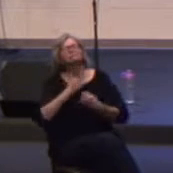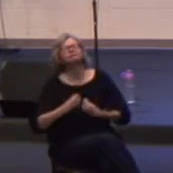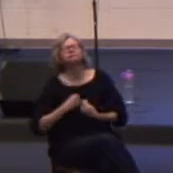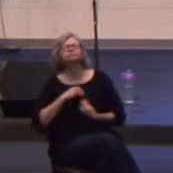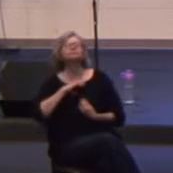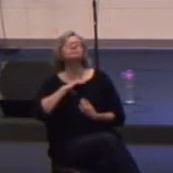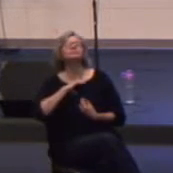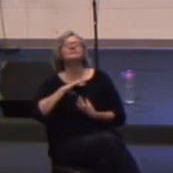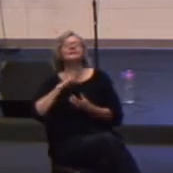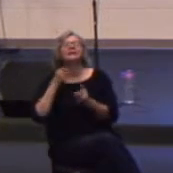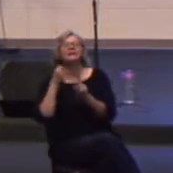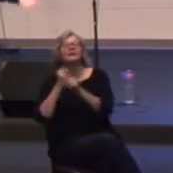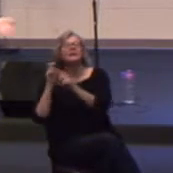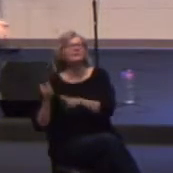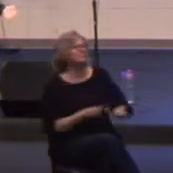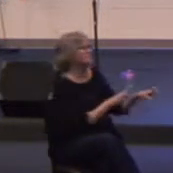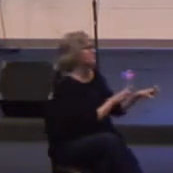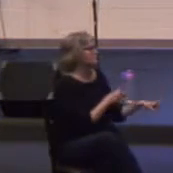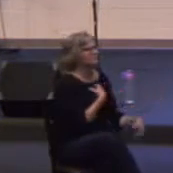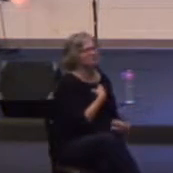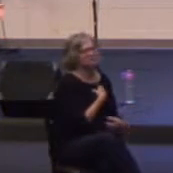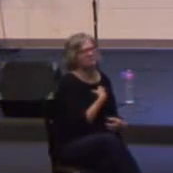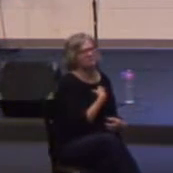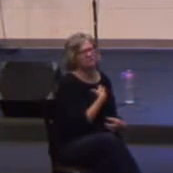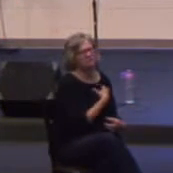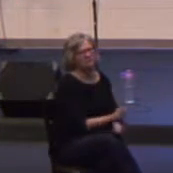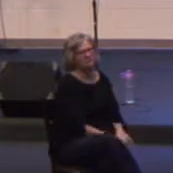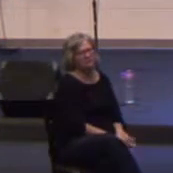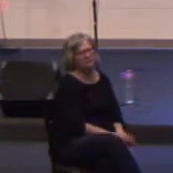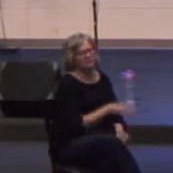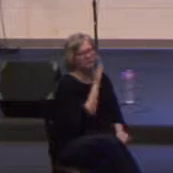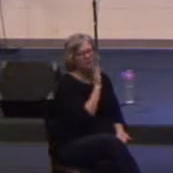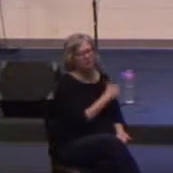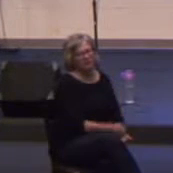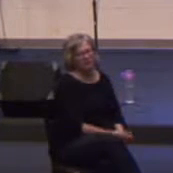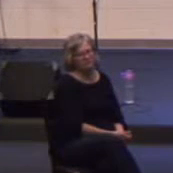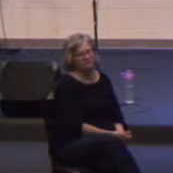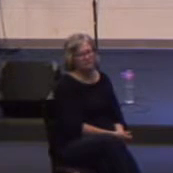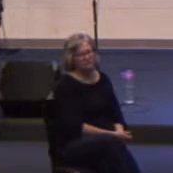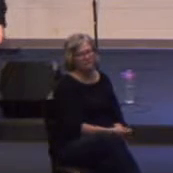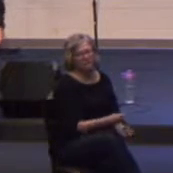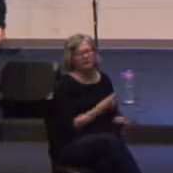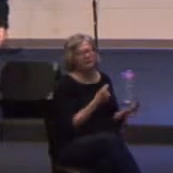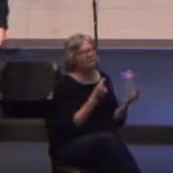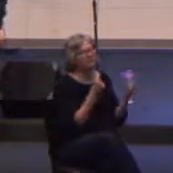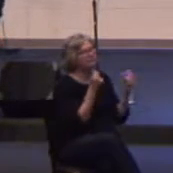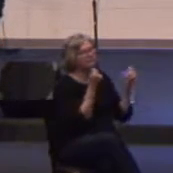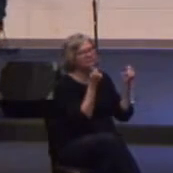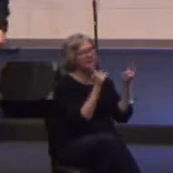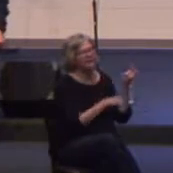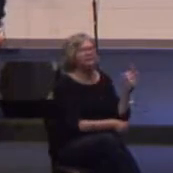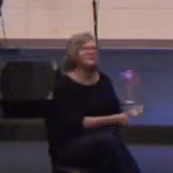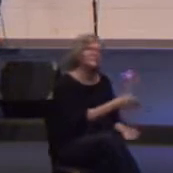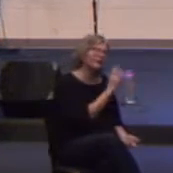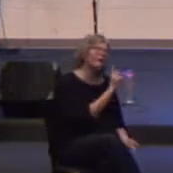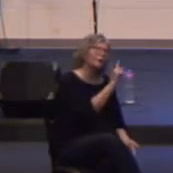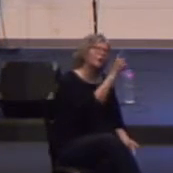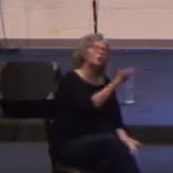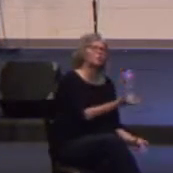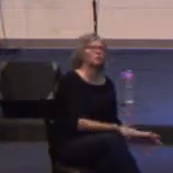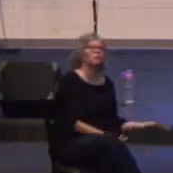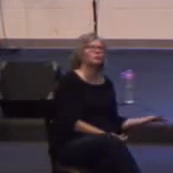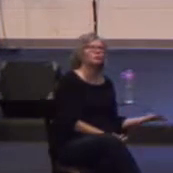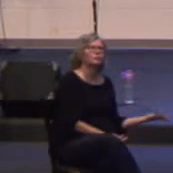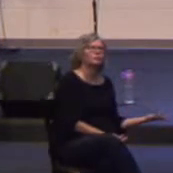from God, to suddenly being discontent and frustrated and wondering, God, where are you?